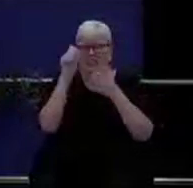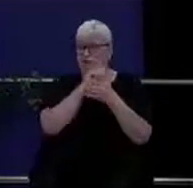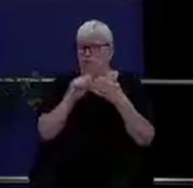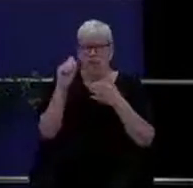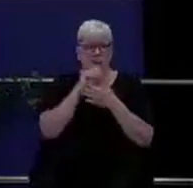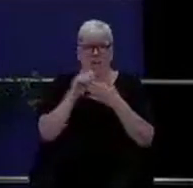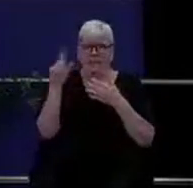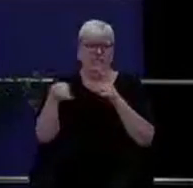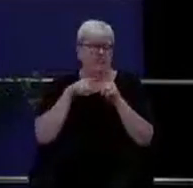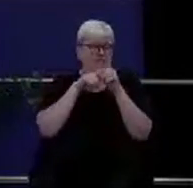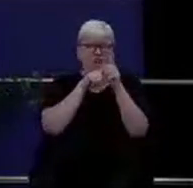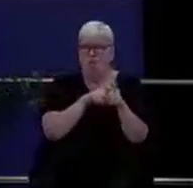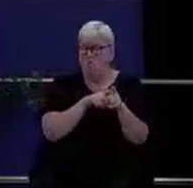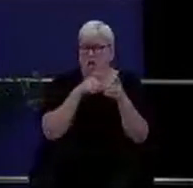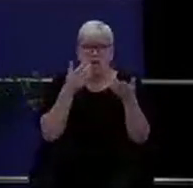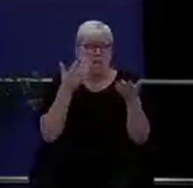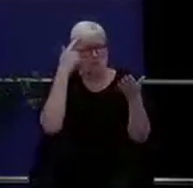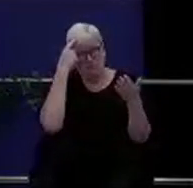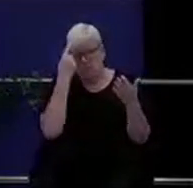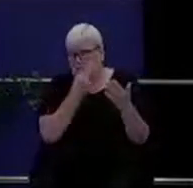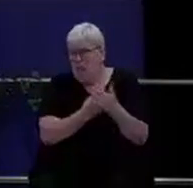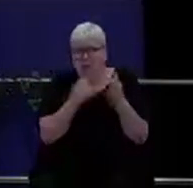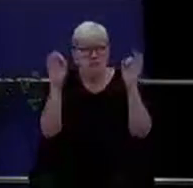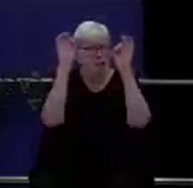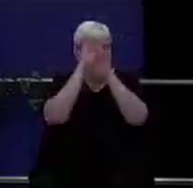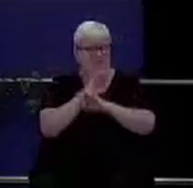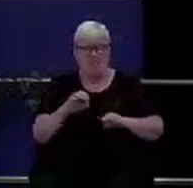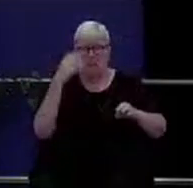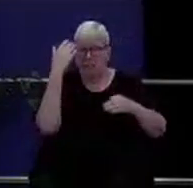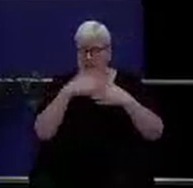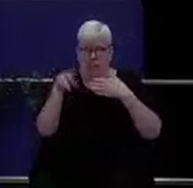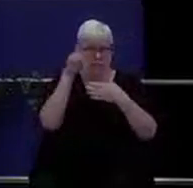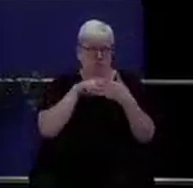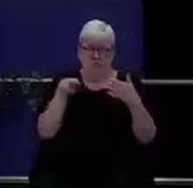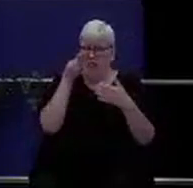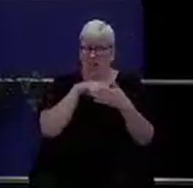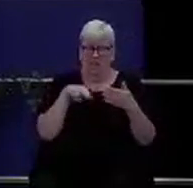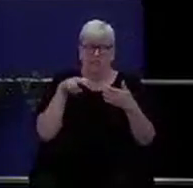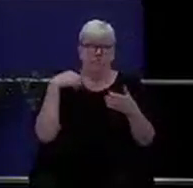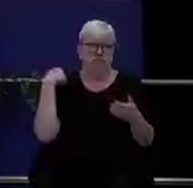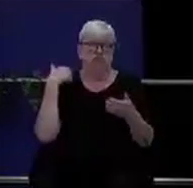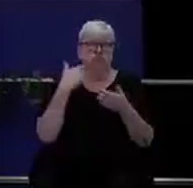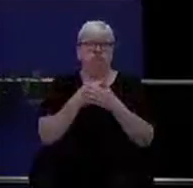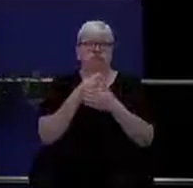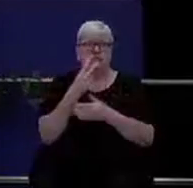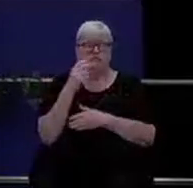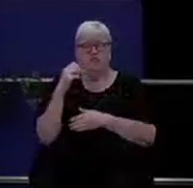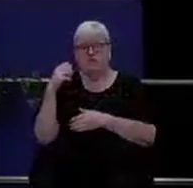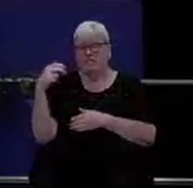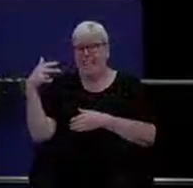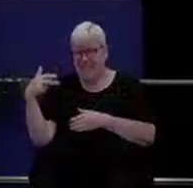I was following the genre, and you know, I hadn't even read Robert McFarlane by 2008 or something,